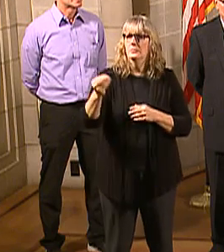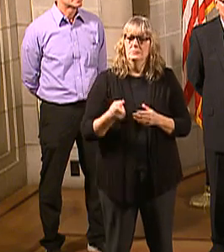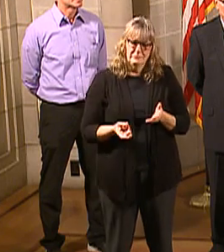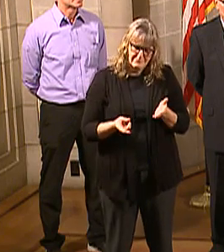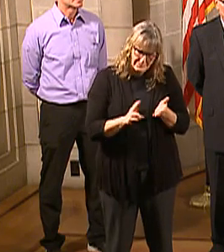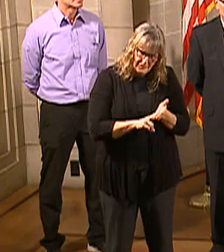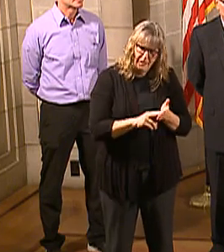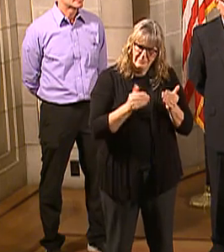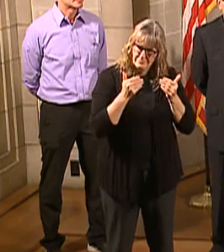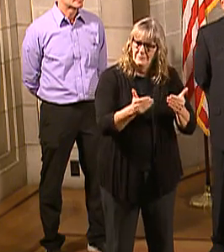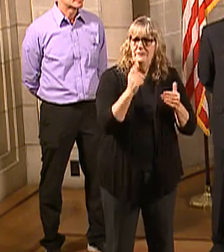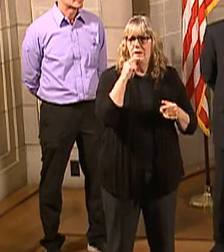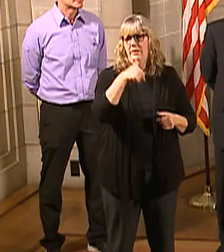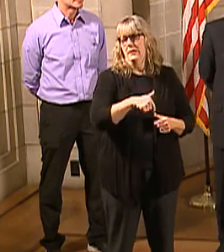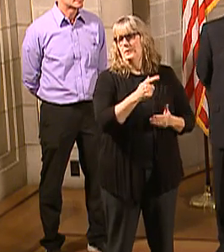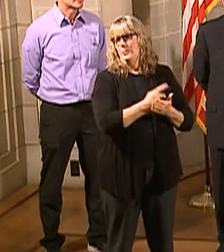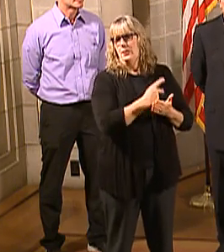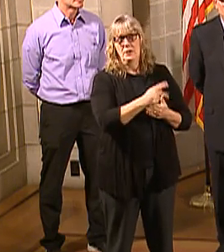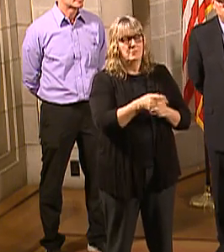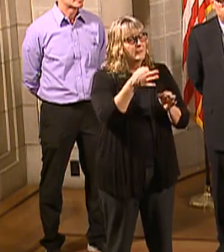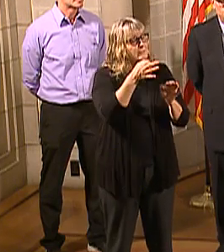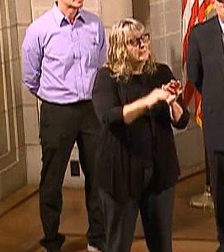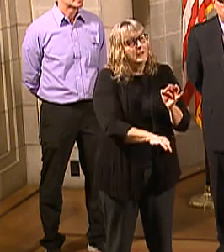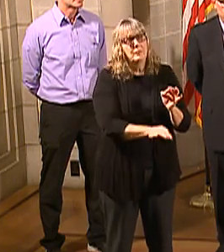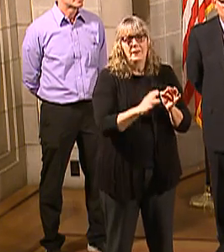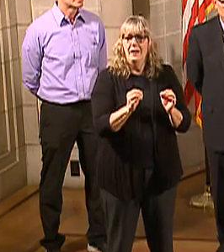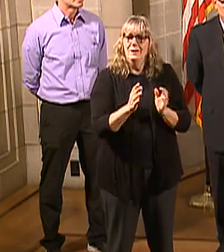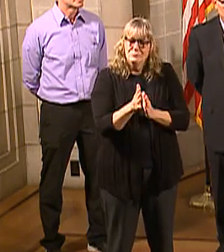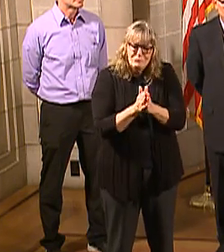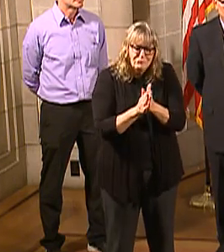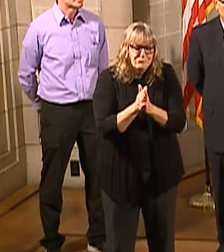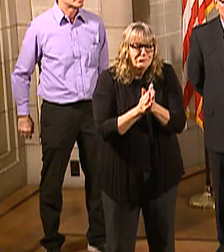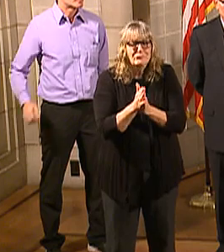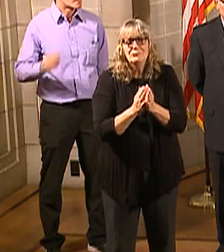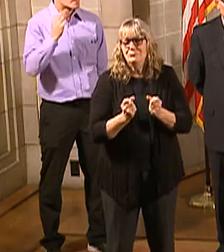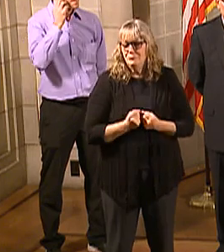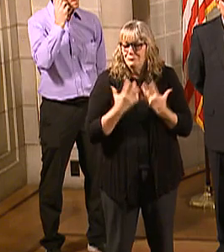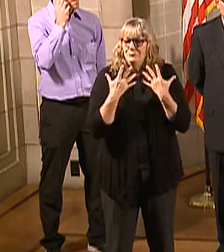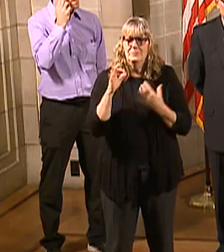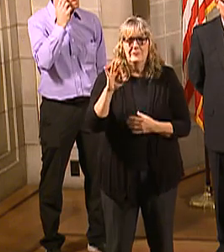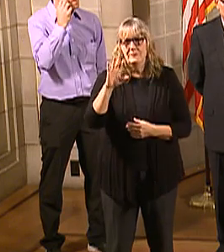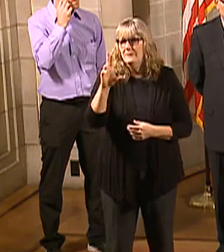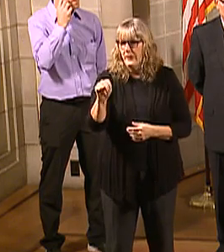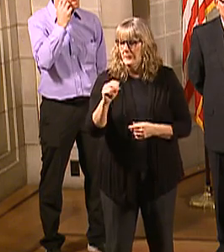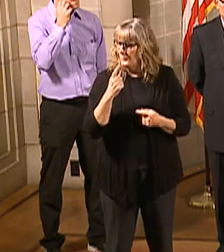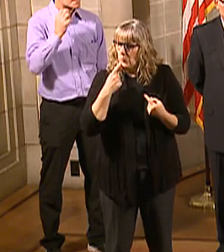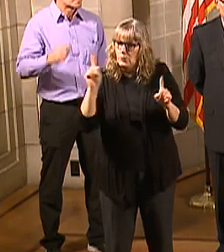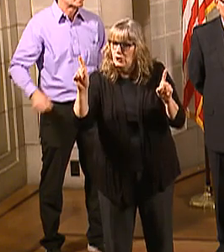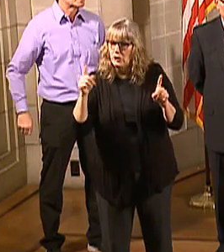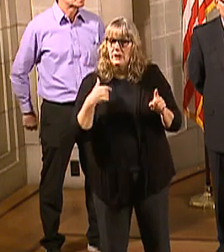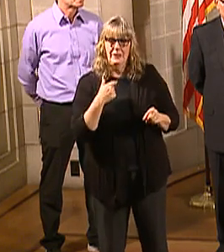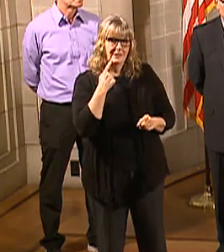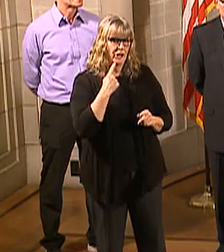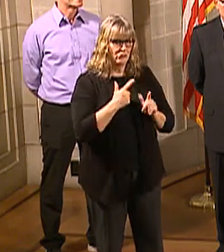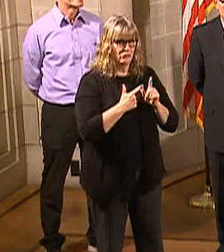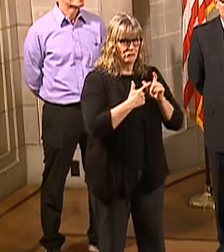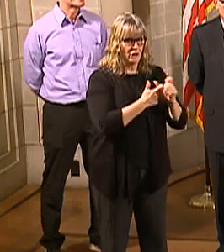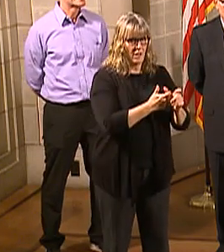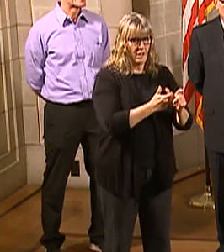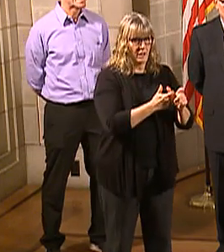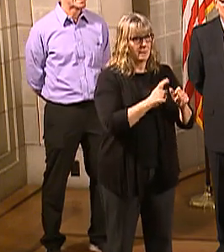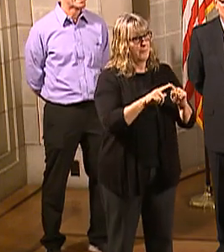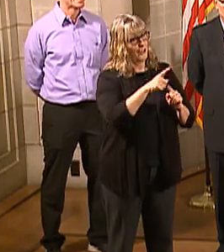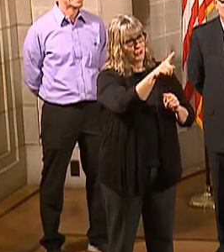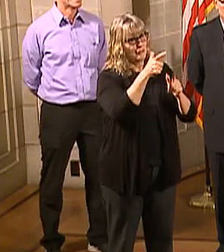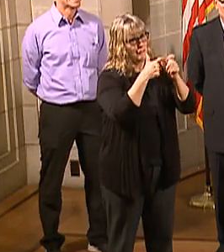up for this program. It's so simple and it really is motivating and fun. And it works. And I say I run, but runners would be insulted